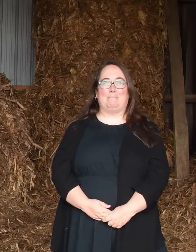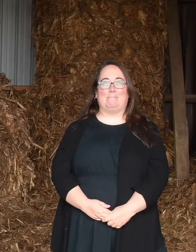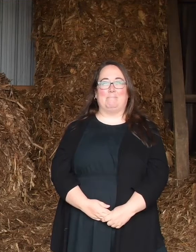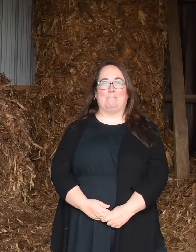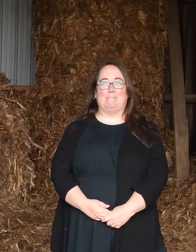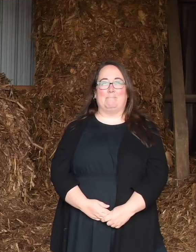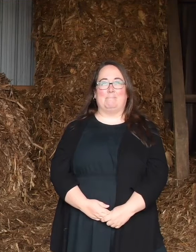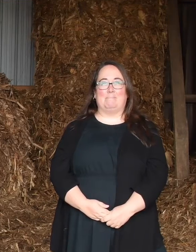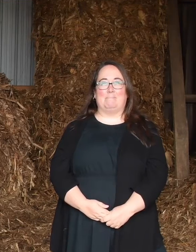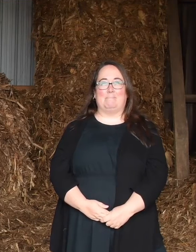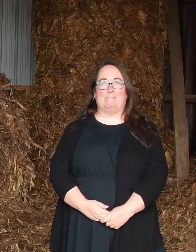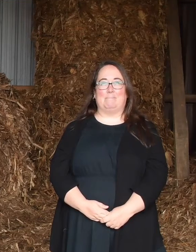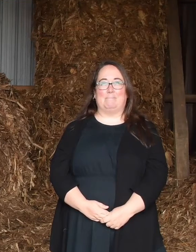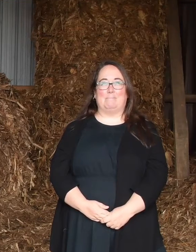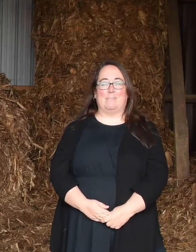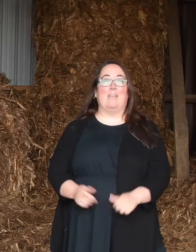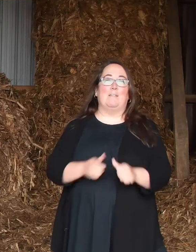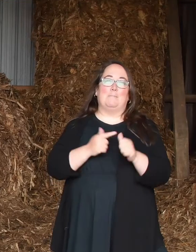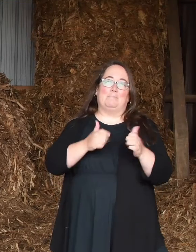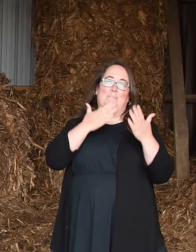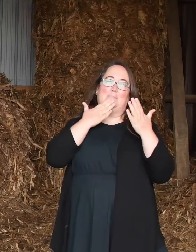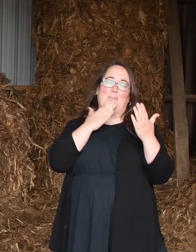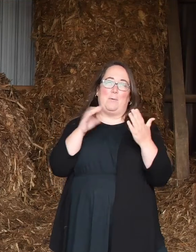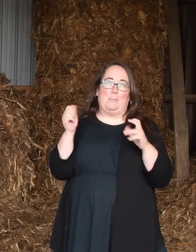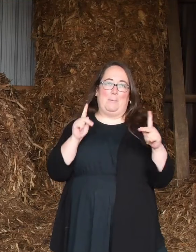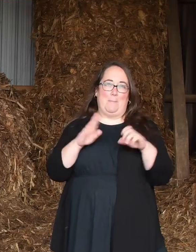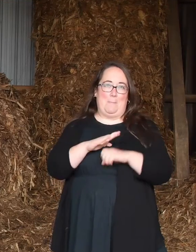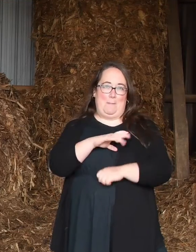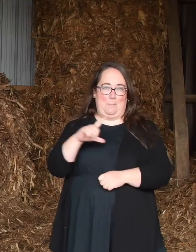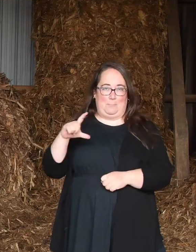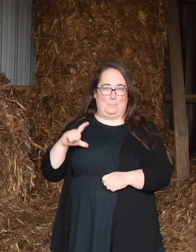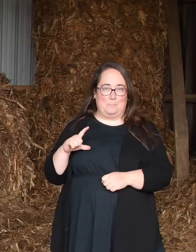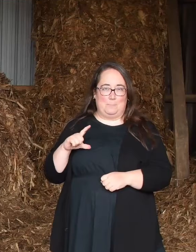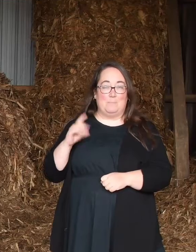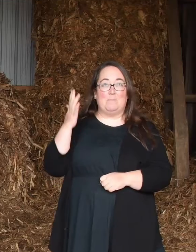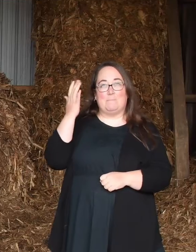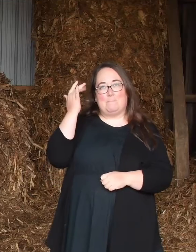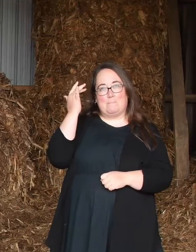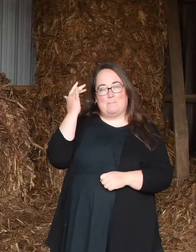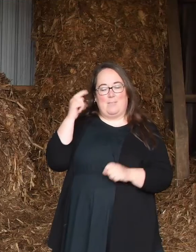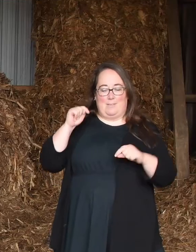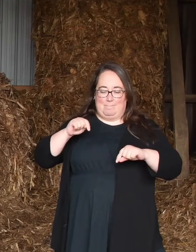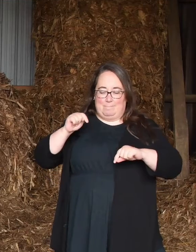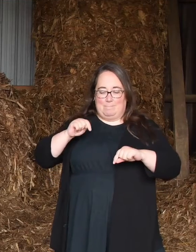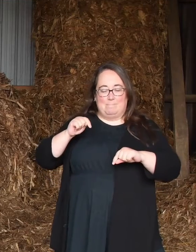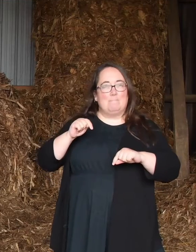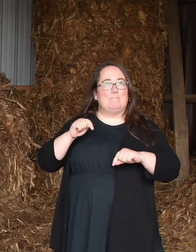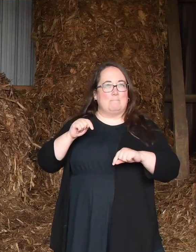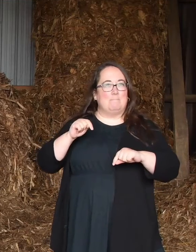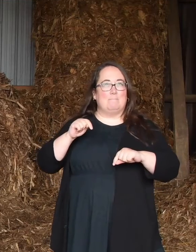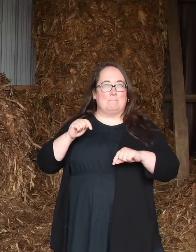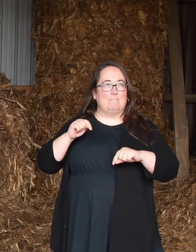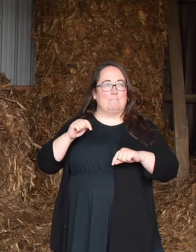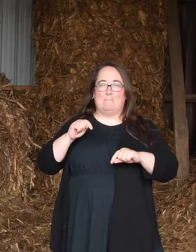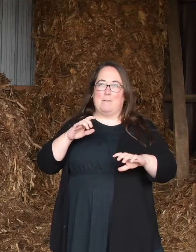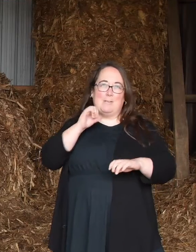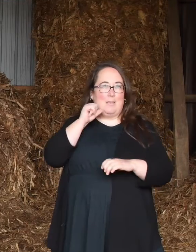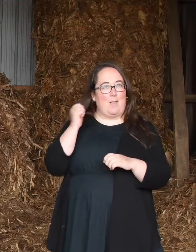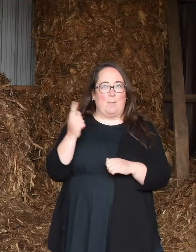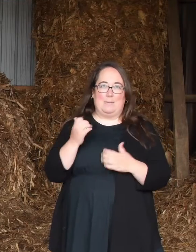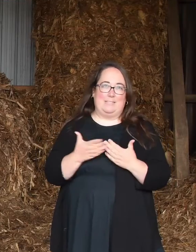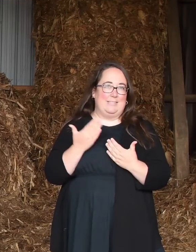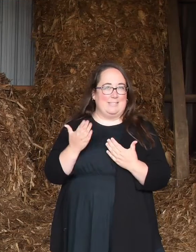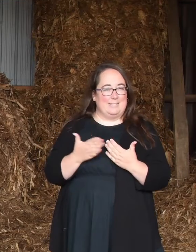First, I would also like to thank my council colleagues, because even things like this have shown they are not always easy these